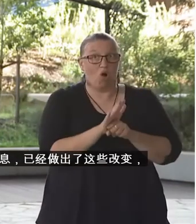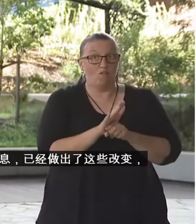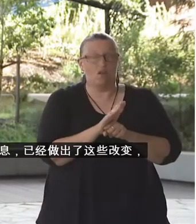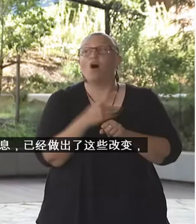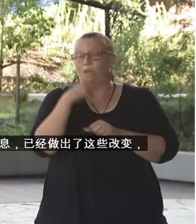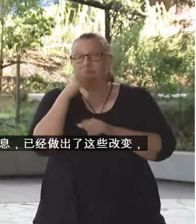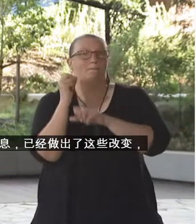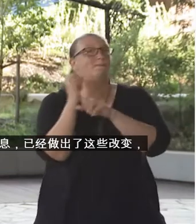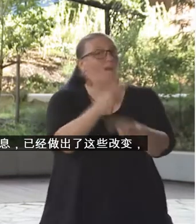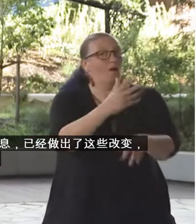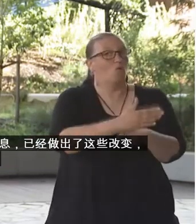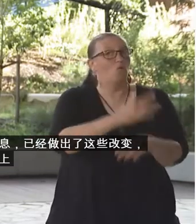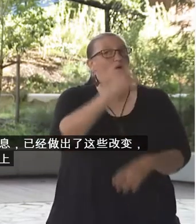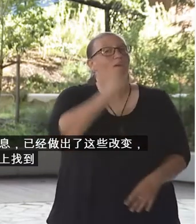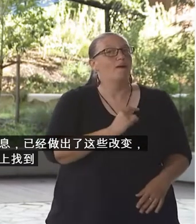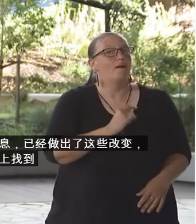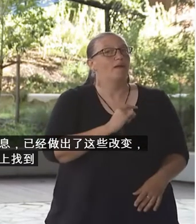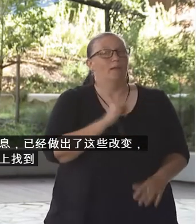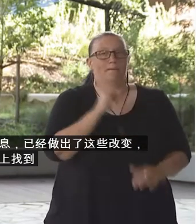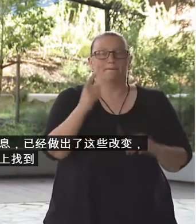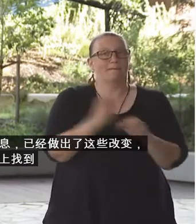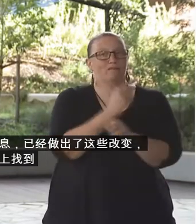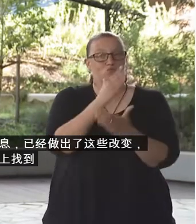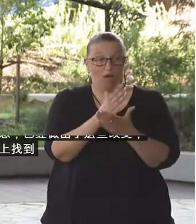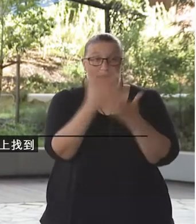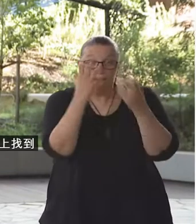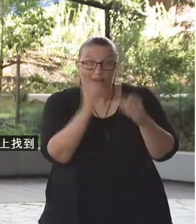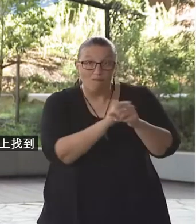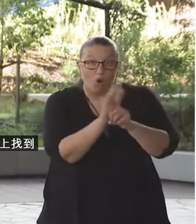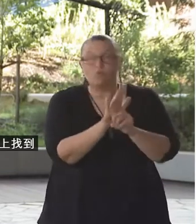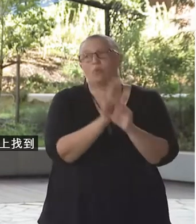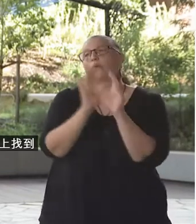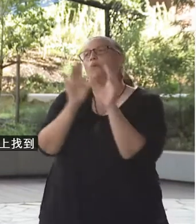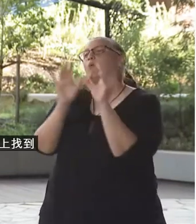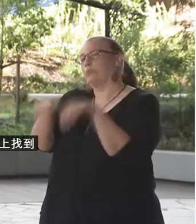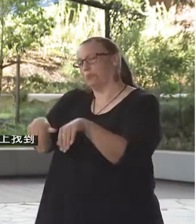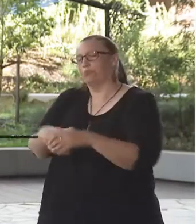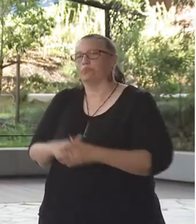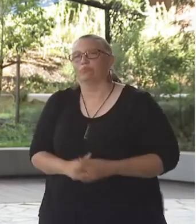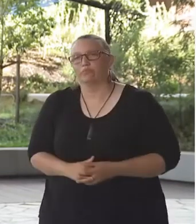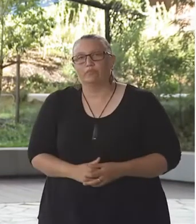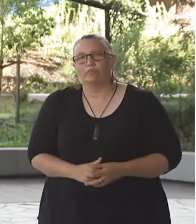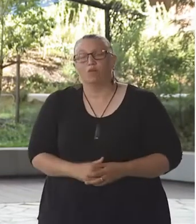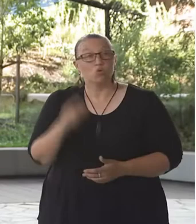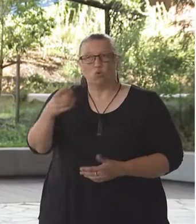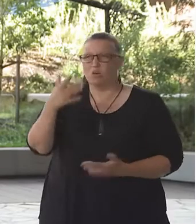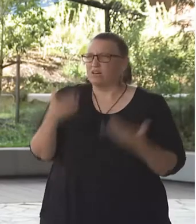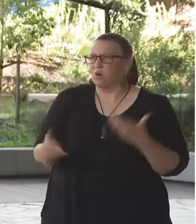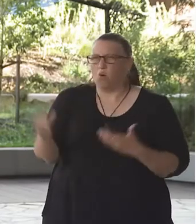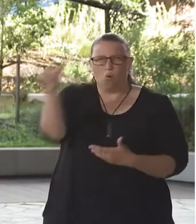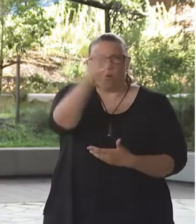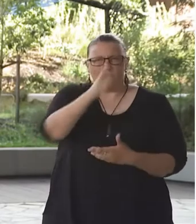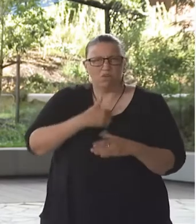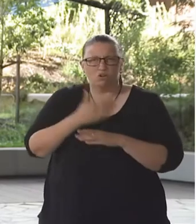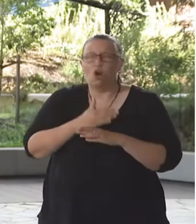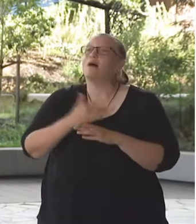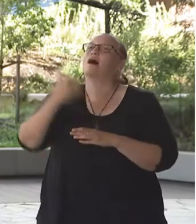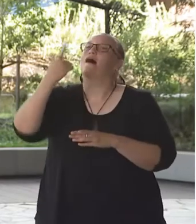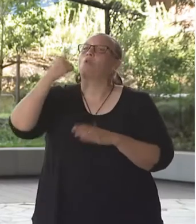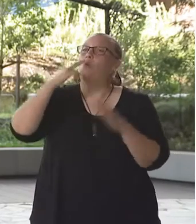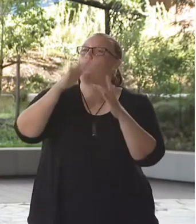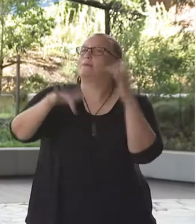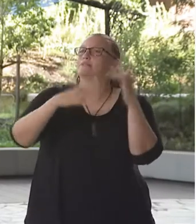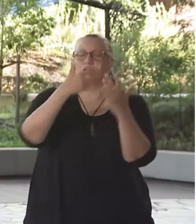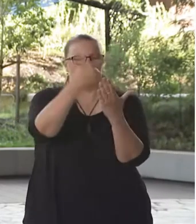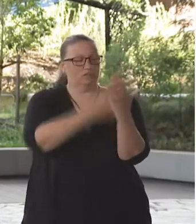information, they are available on the health website. I'd also like to reiterate the point the Prime Minister made yesterday in